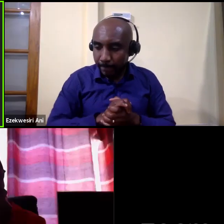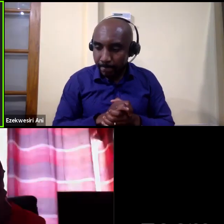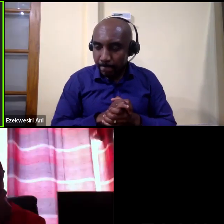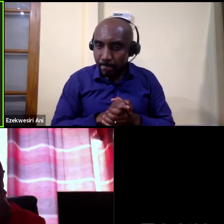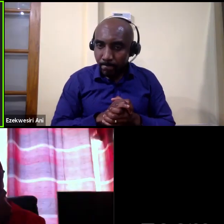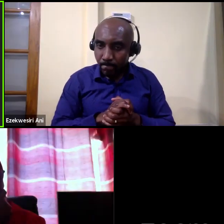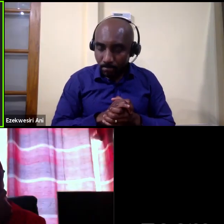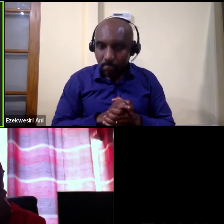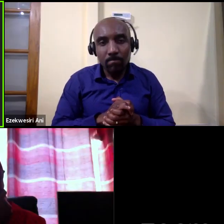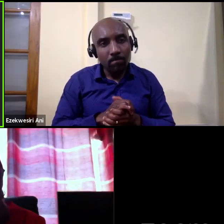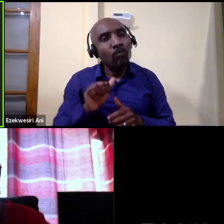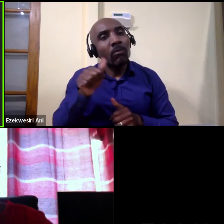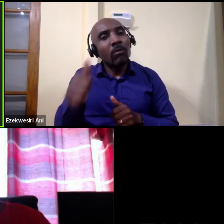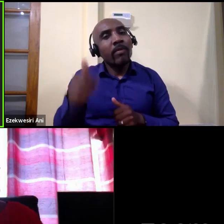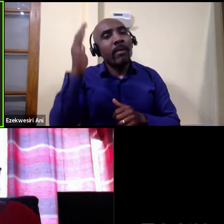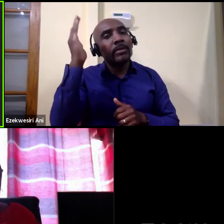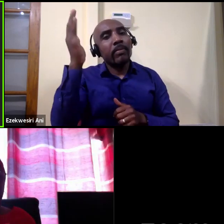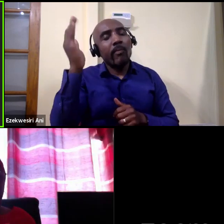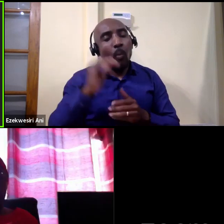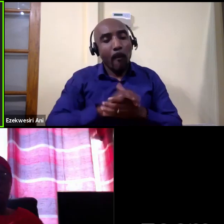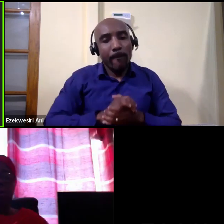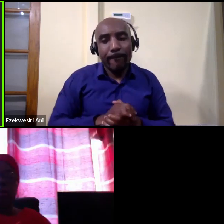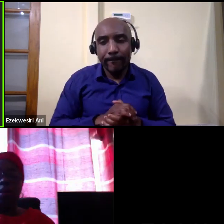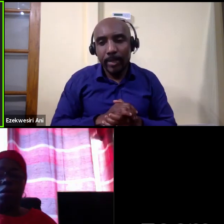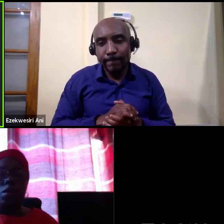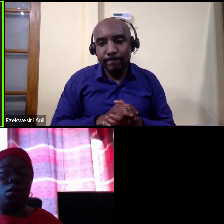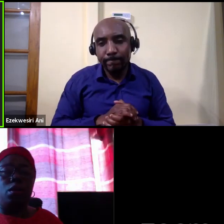our next speaker is